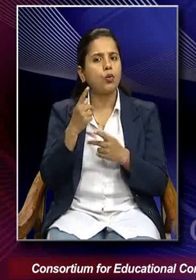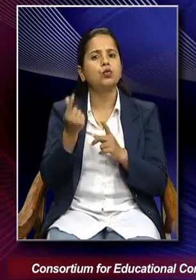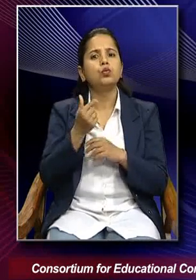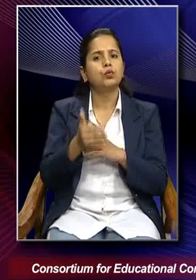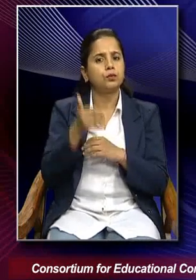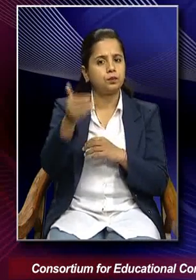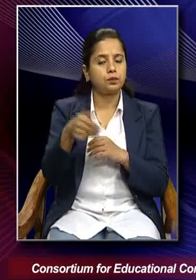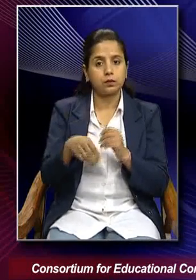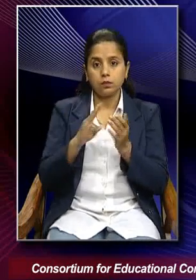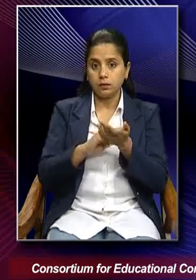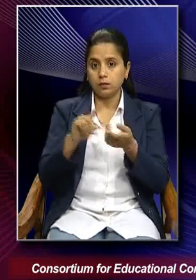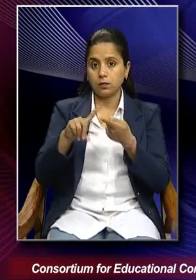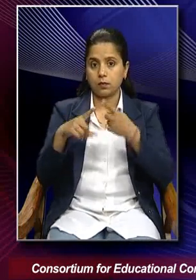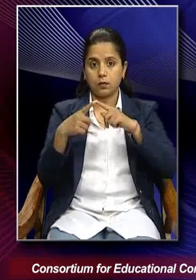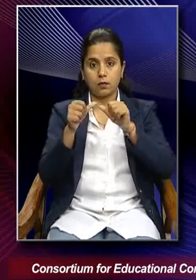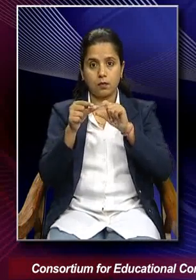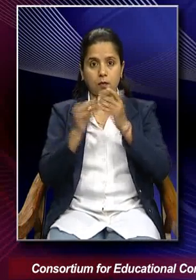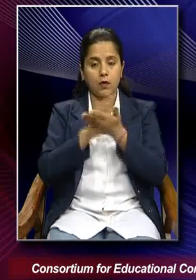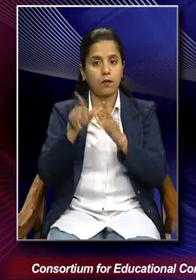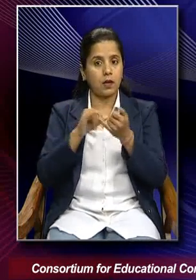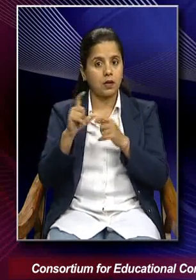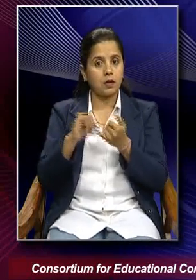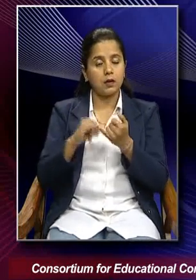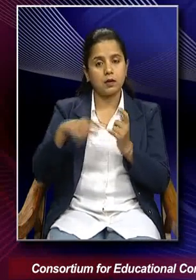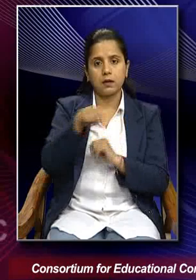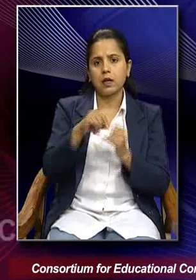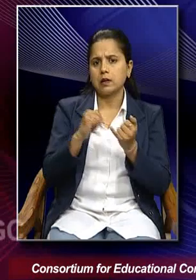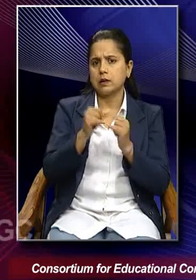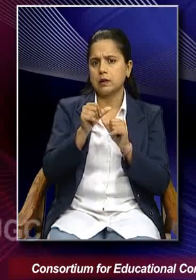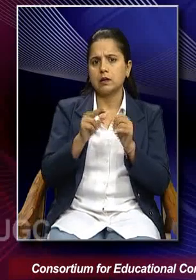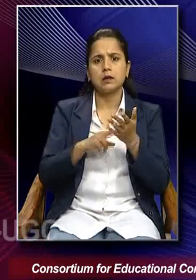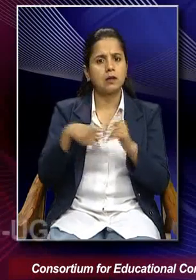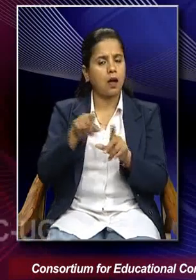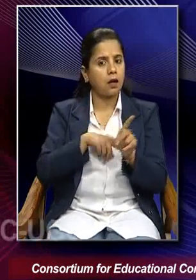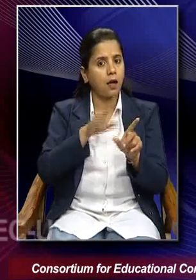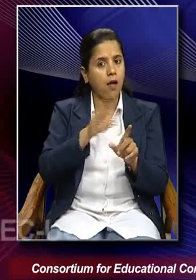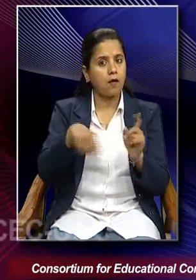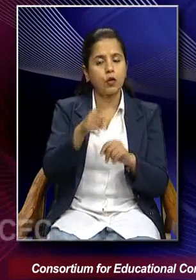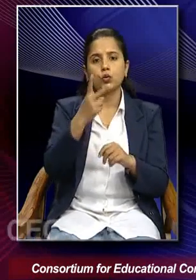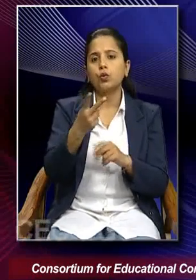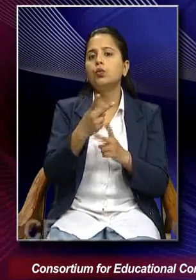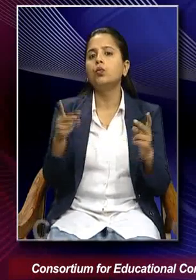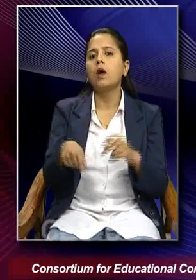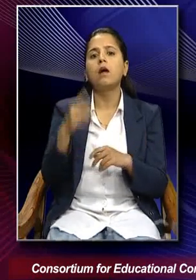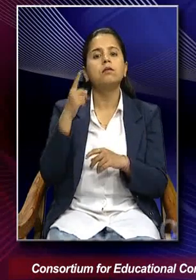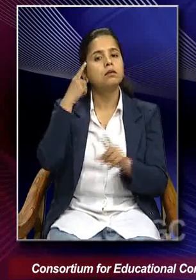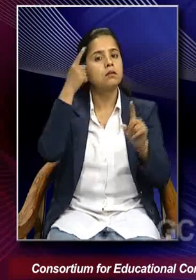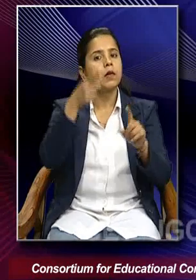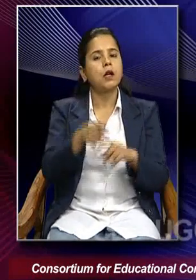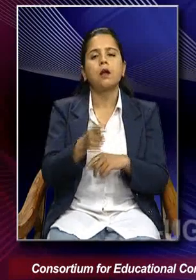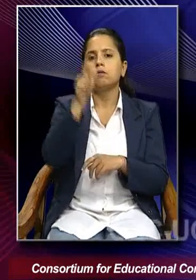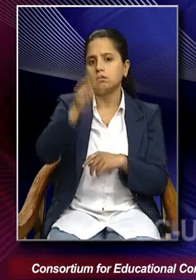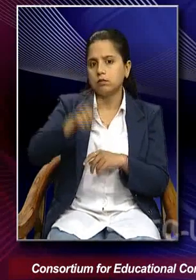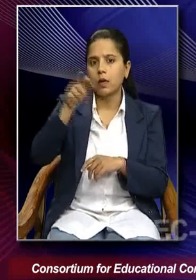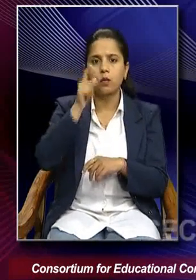the metaphysics proposed by Sankhya, where they are talking about the two ultimate principles, Purush and